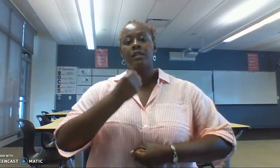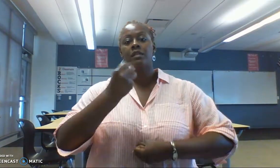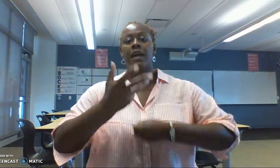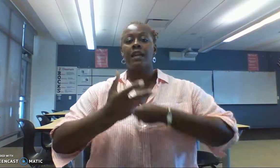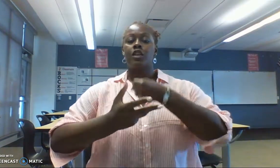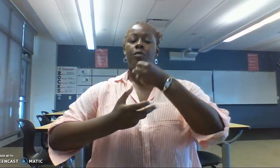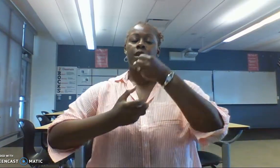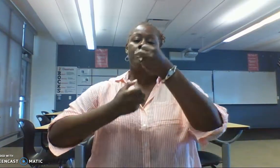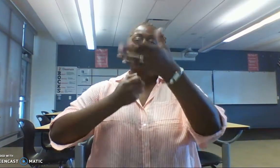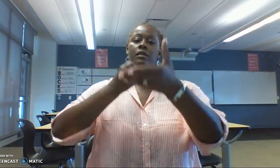Sign express.